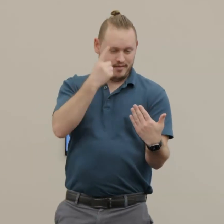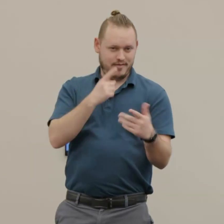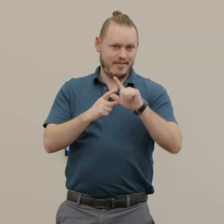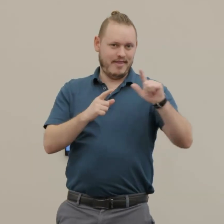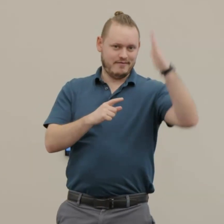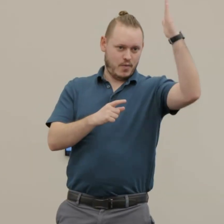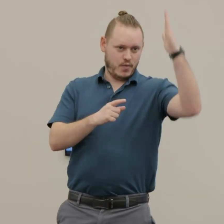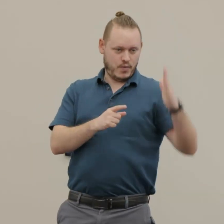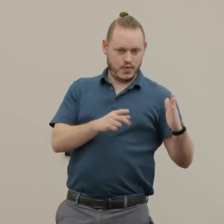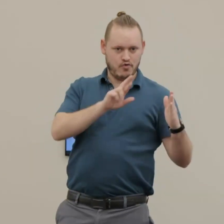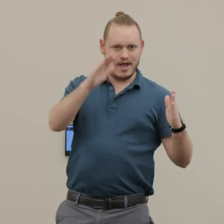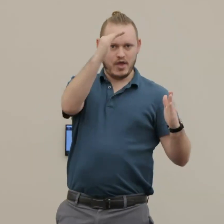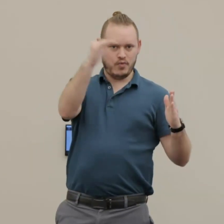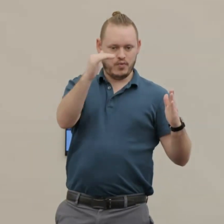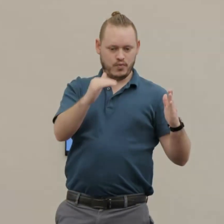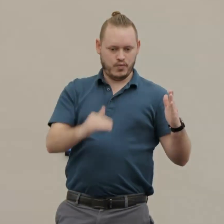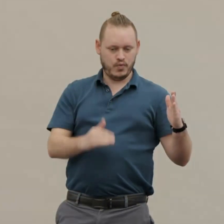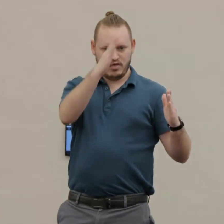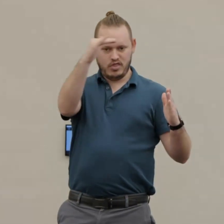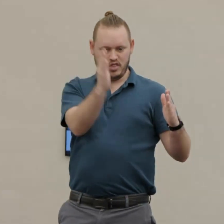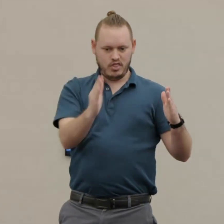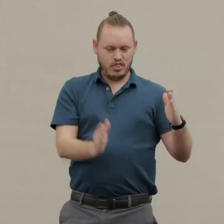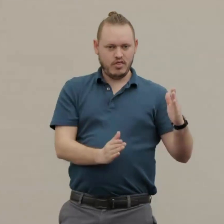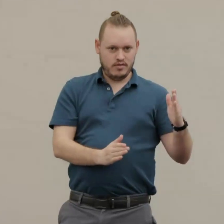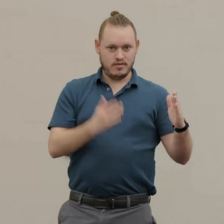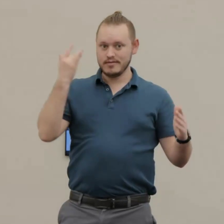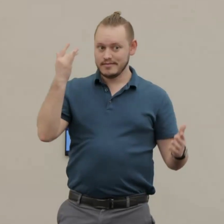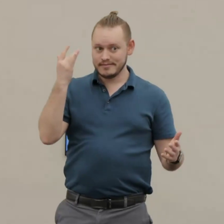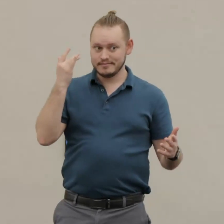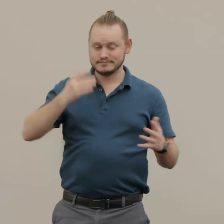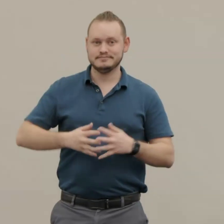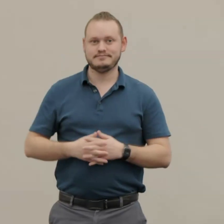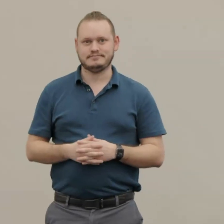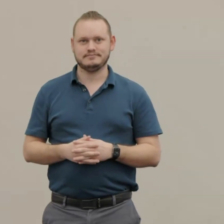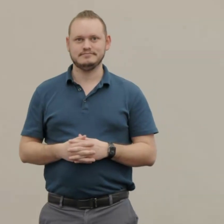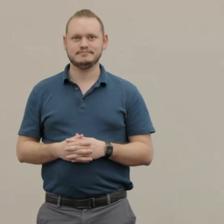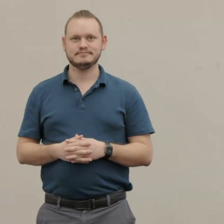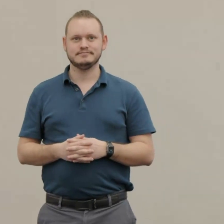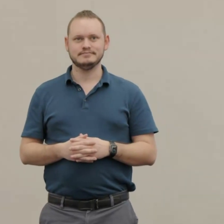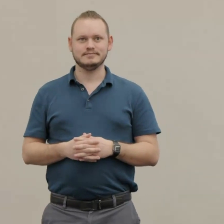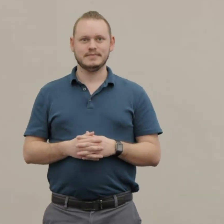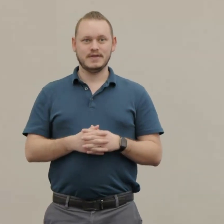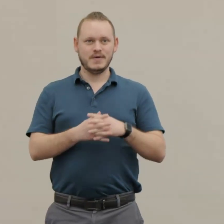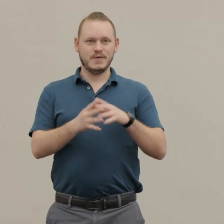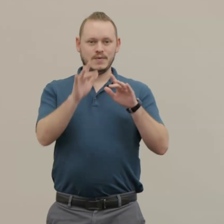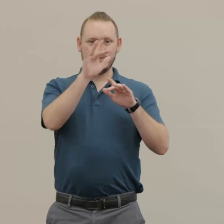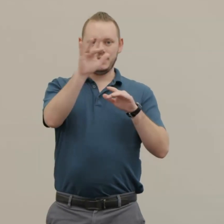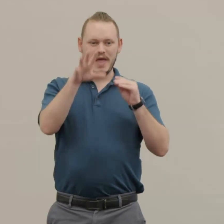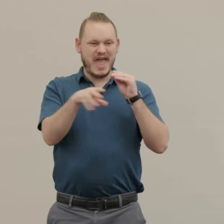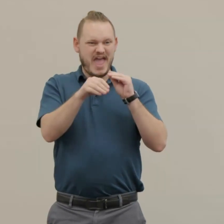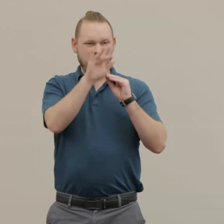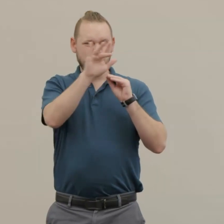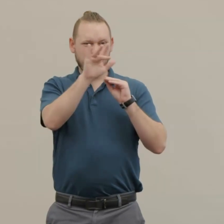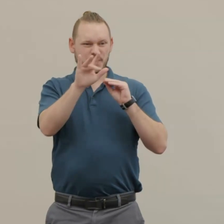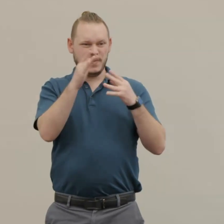justified, right ragged because the extra gaps between the words